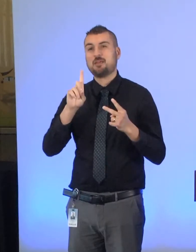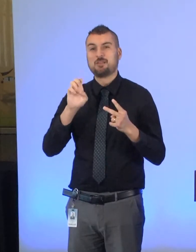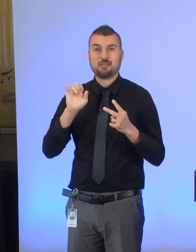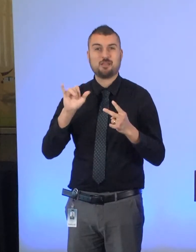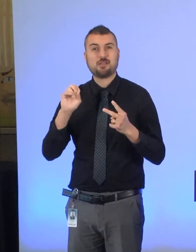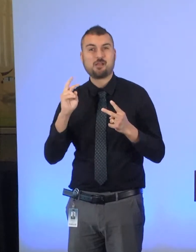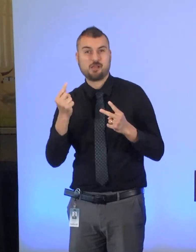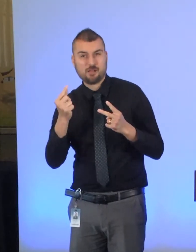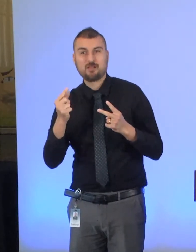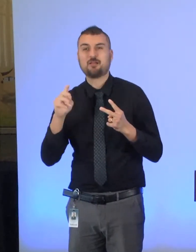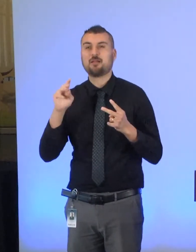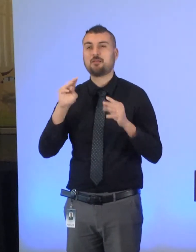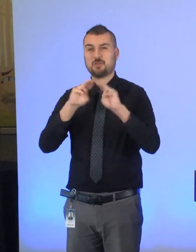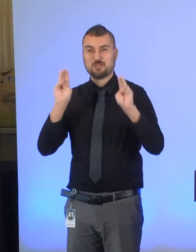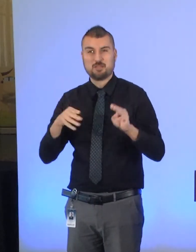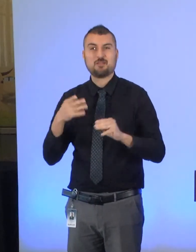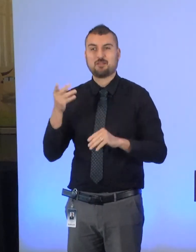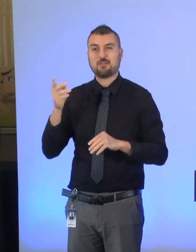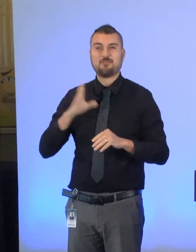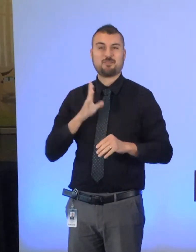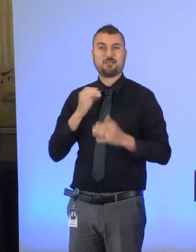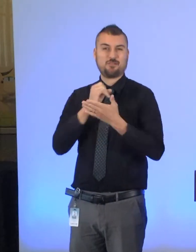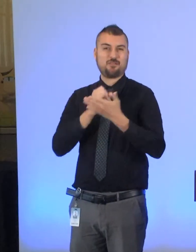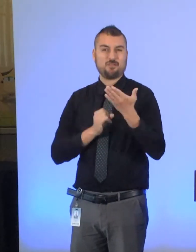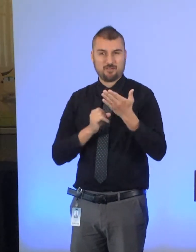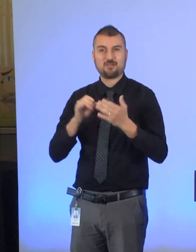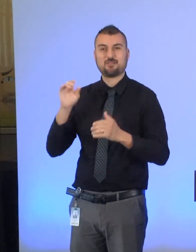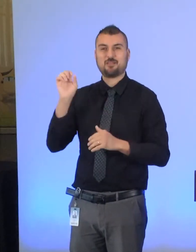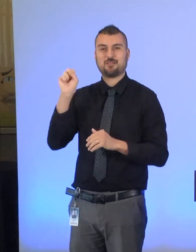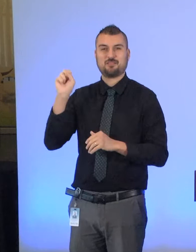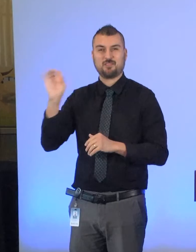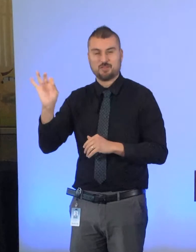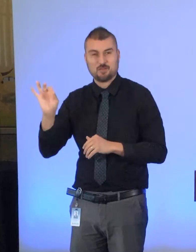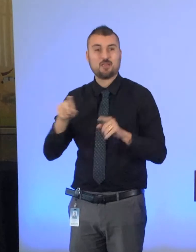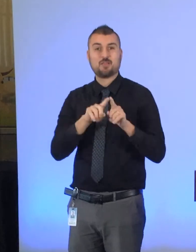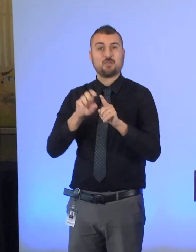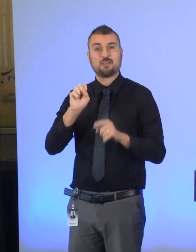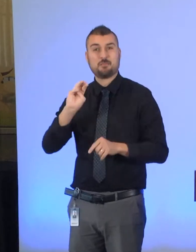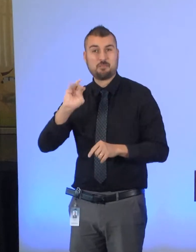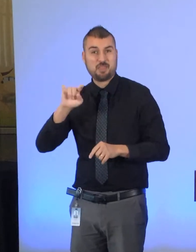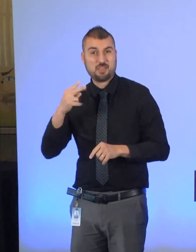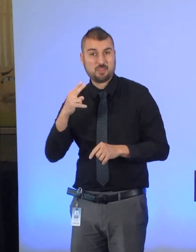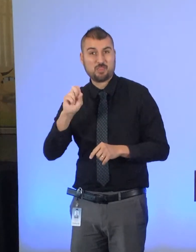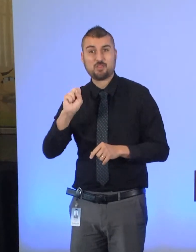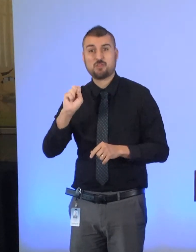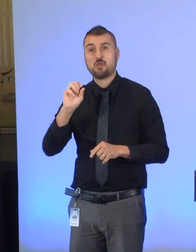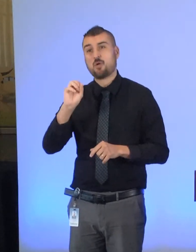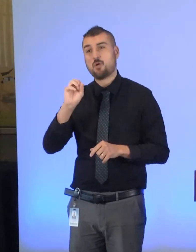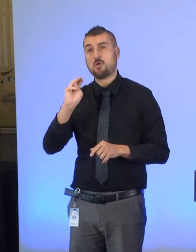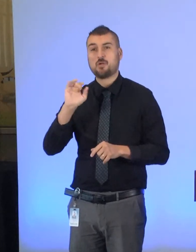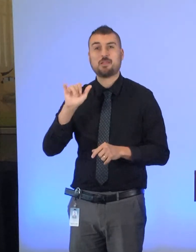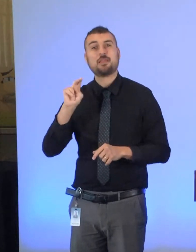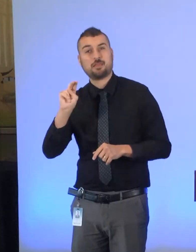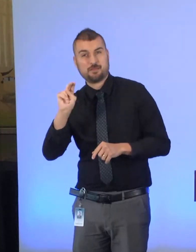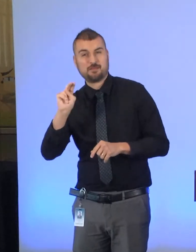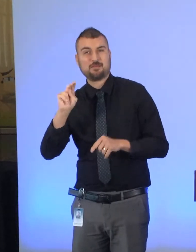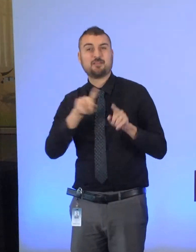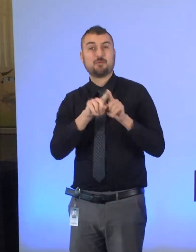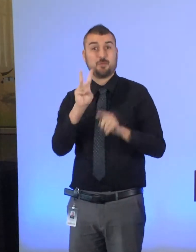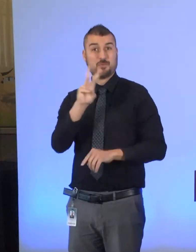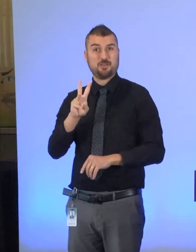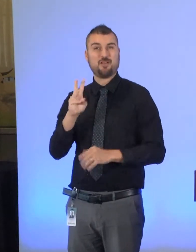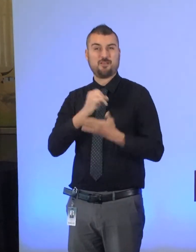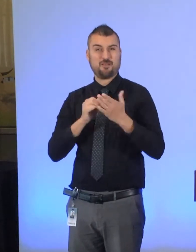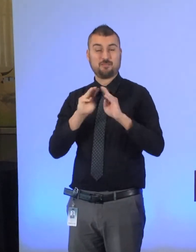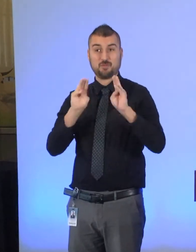for San Francisco, the Smithsonian, and the Wichita Art Museum. She has commissions, just